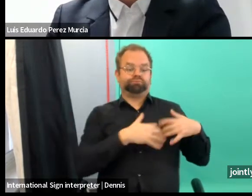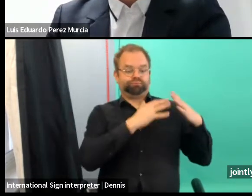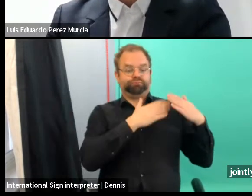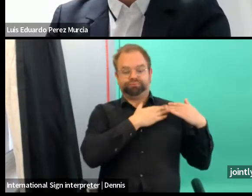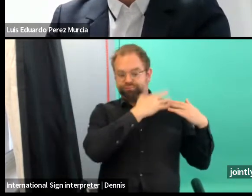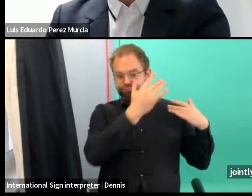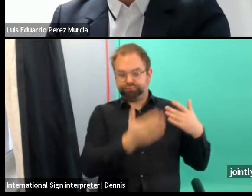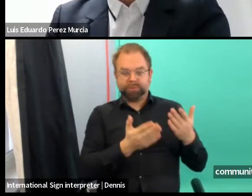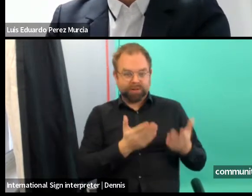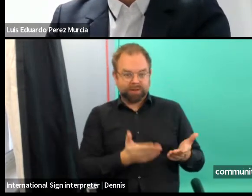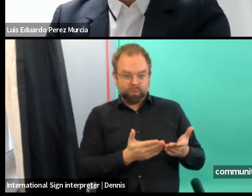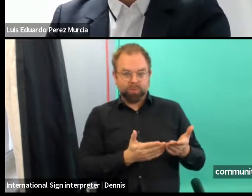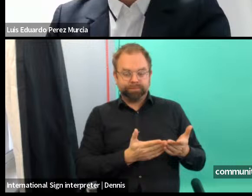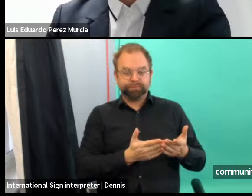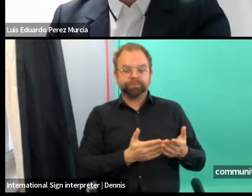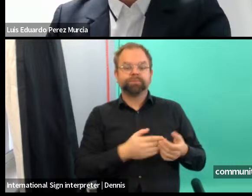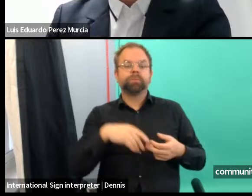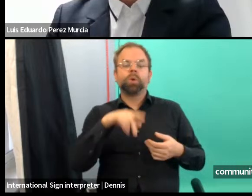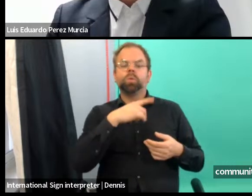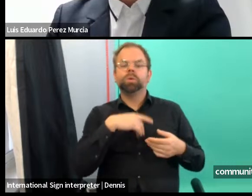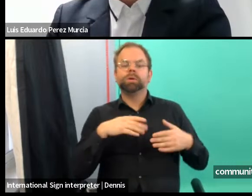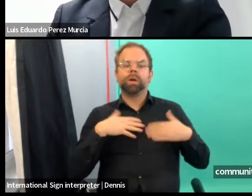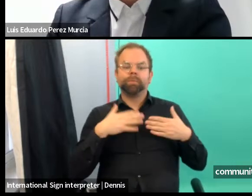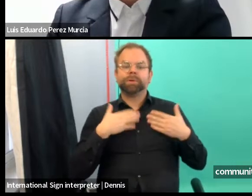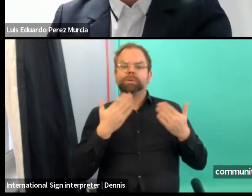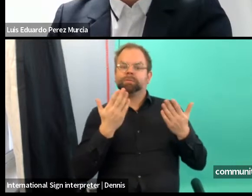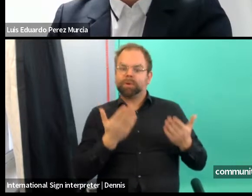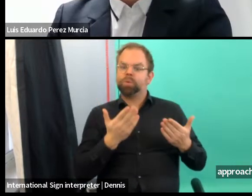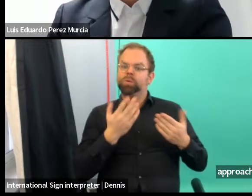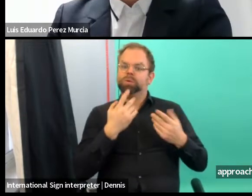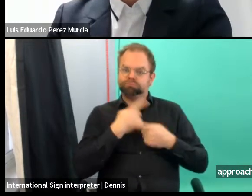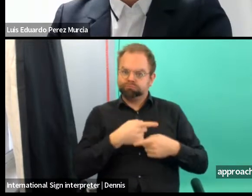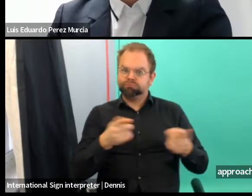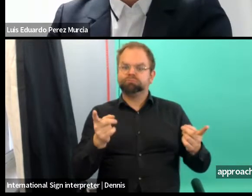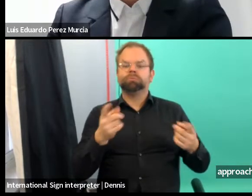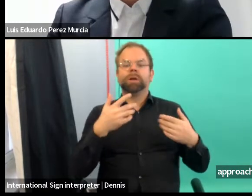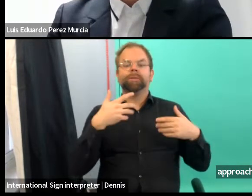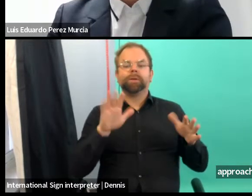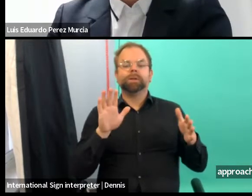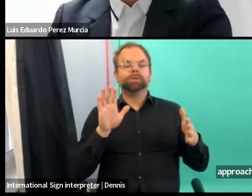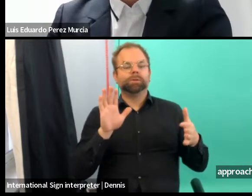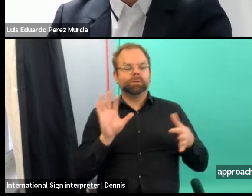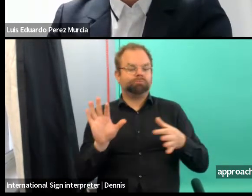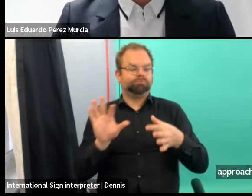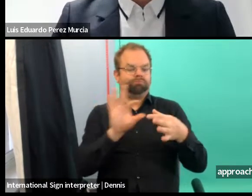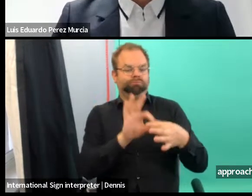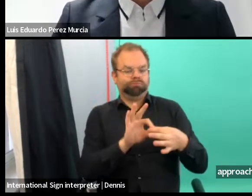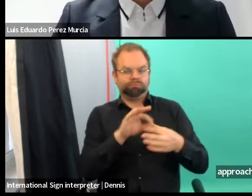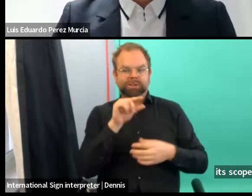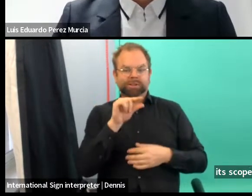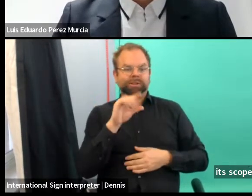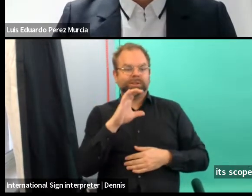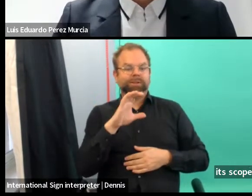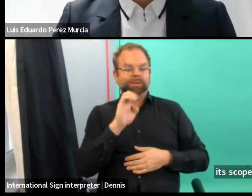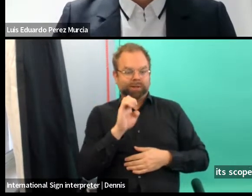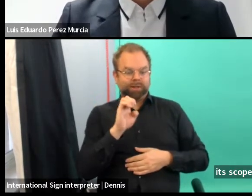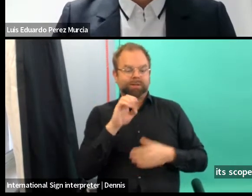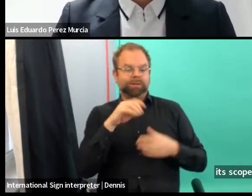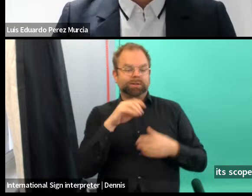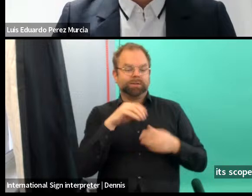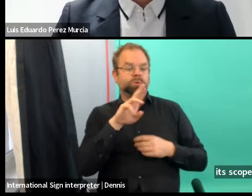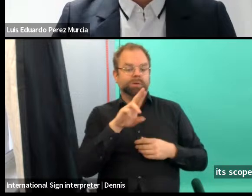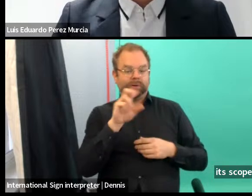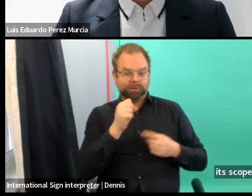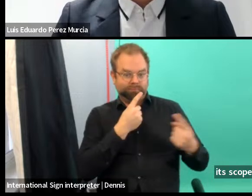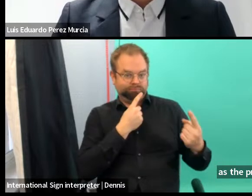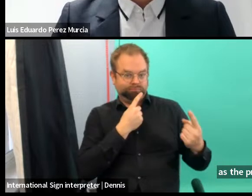that is to expand its scope, its reach, as well as the processes that will, of course,